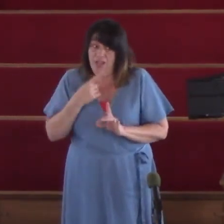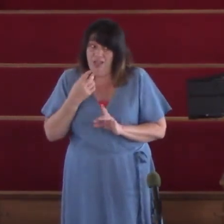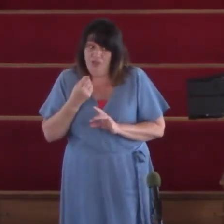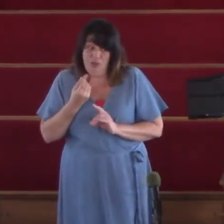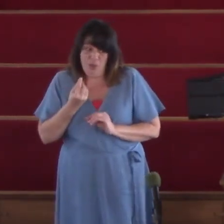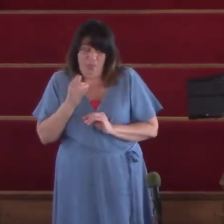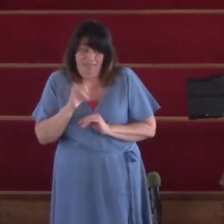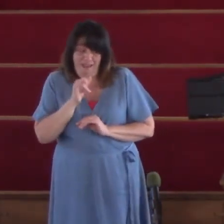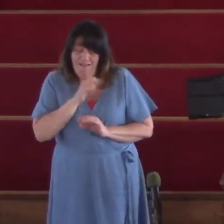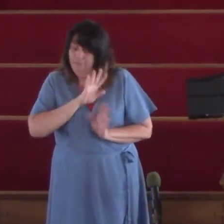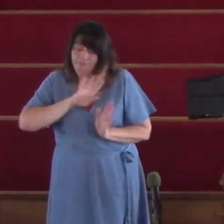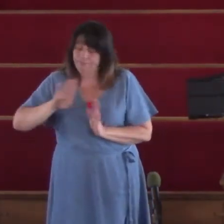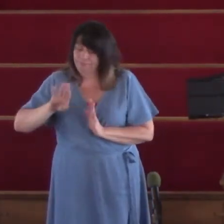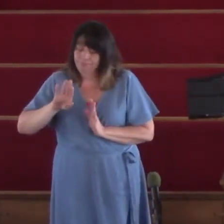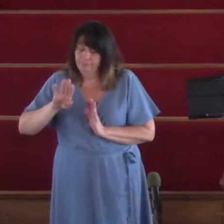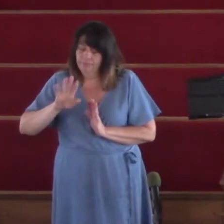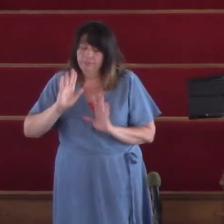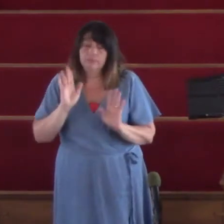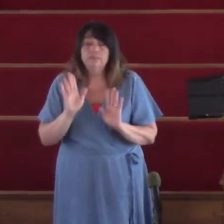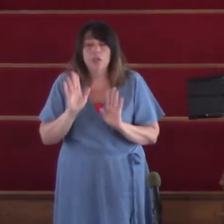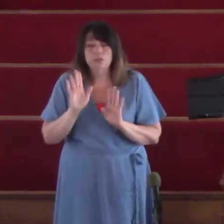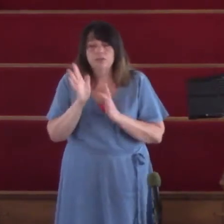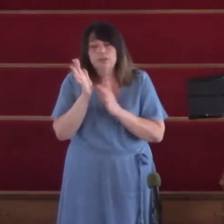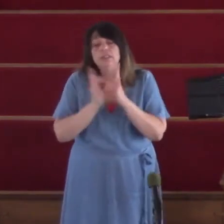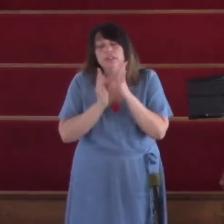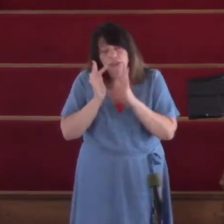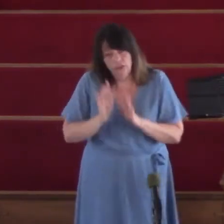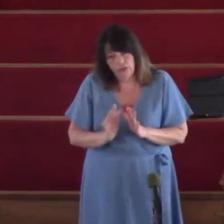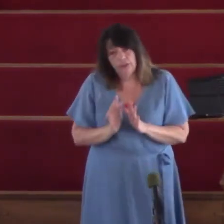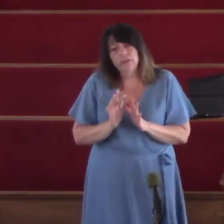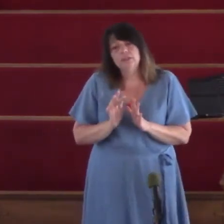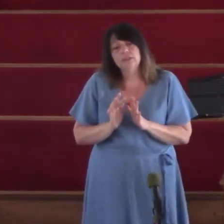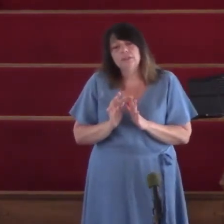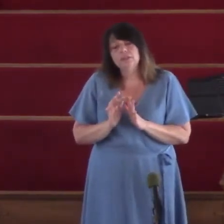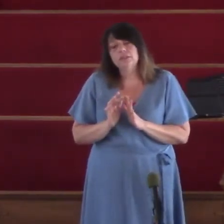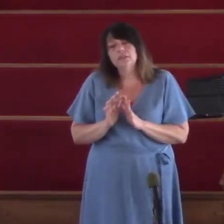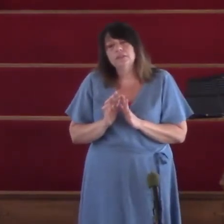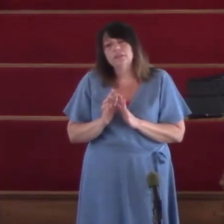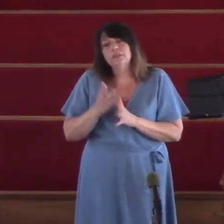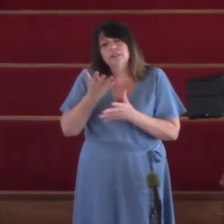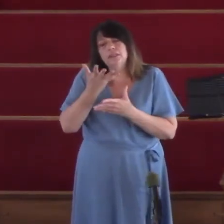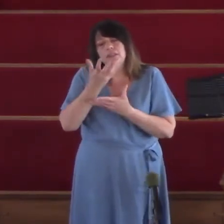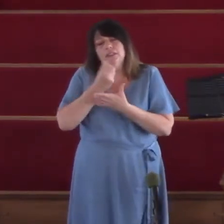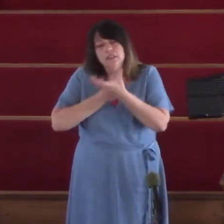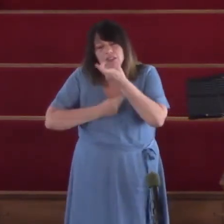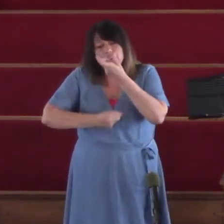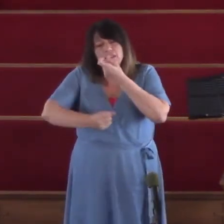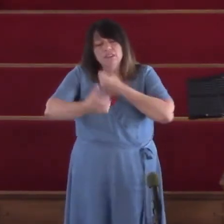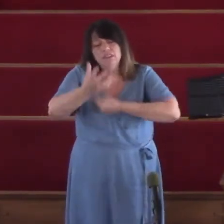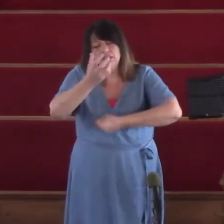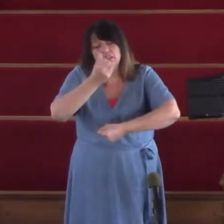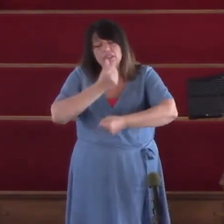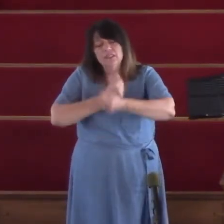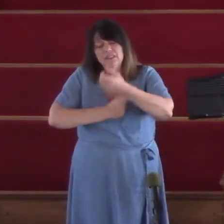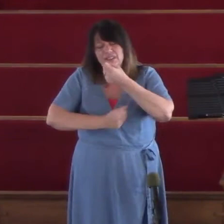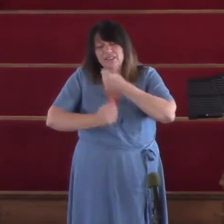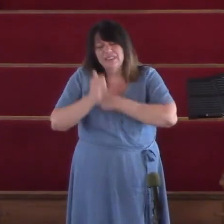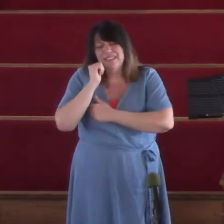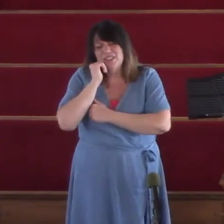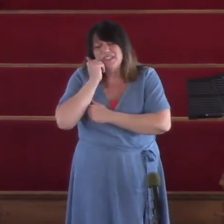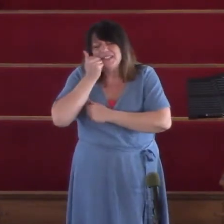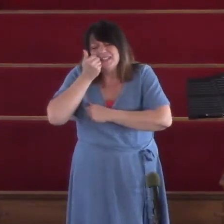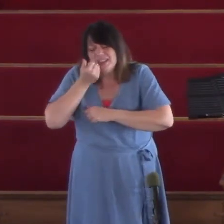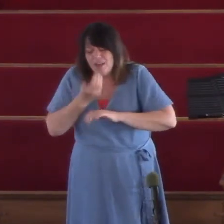my friend, he endured the suffering and the shame and all those things. I thought as the